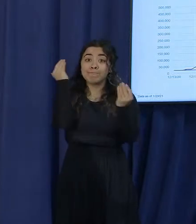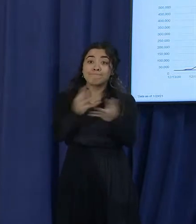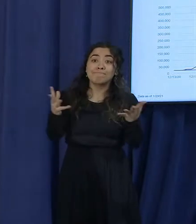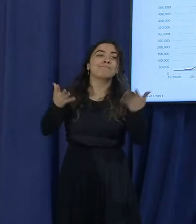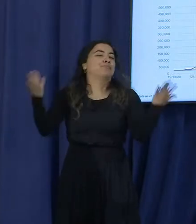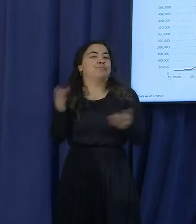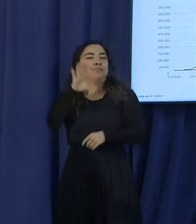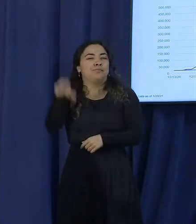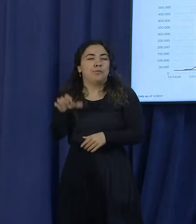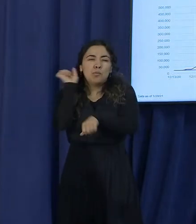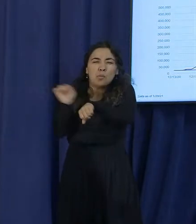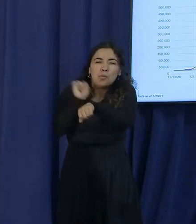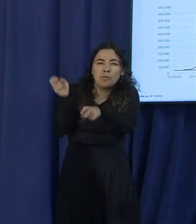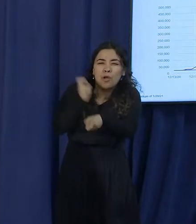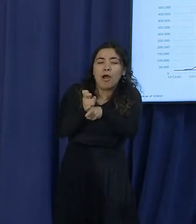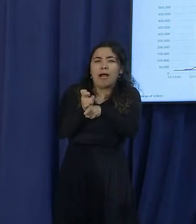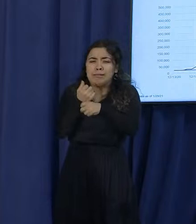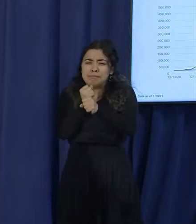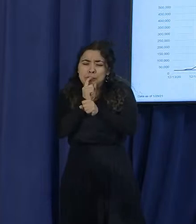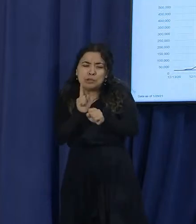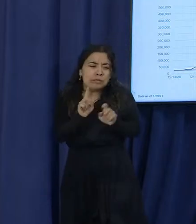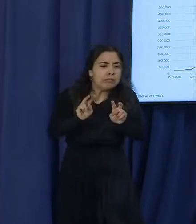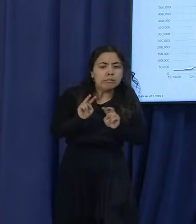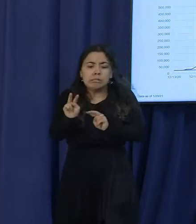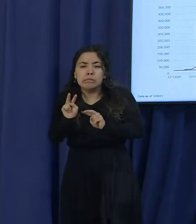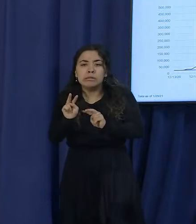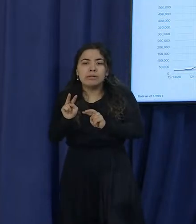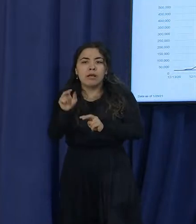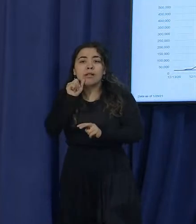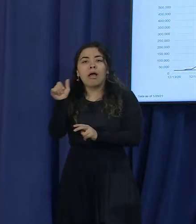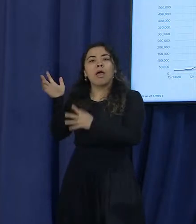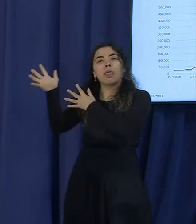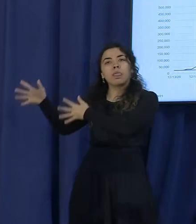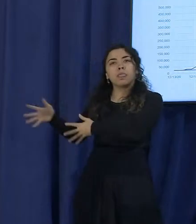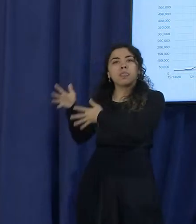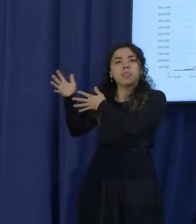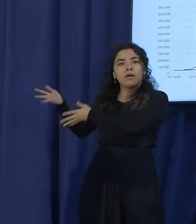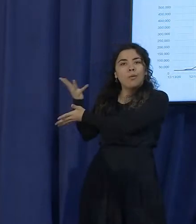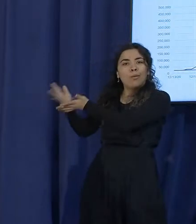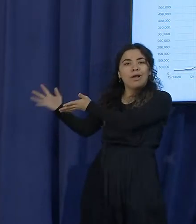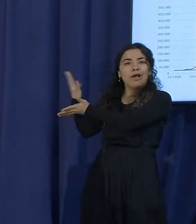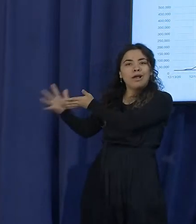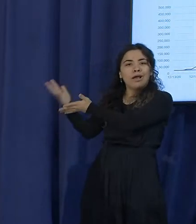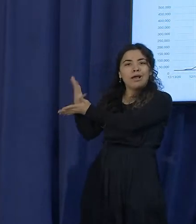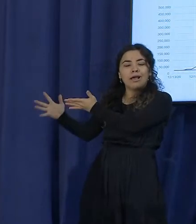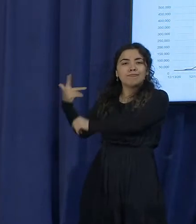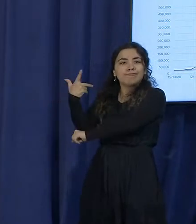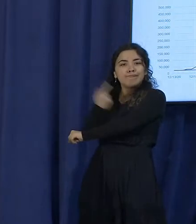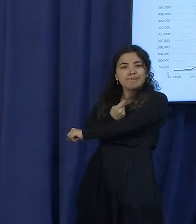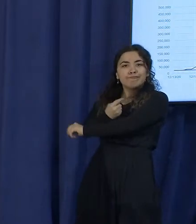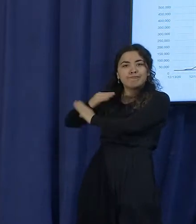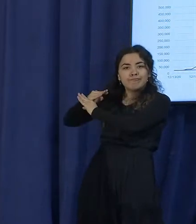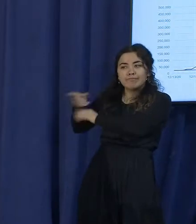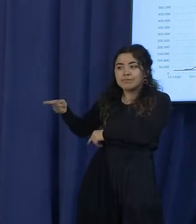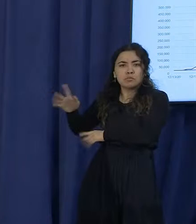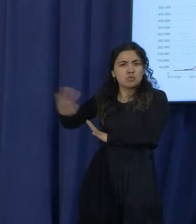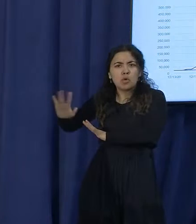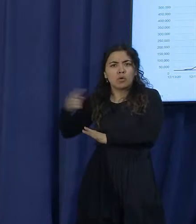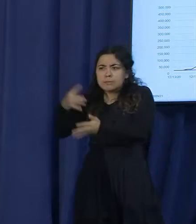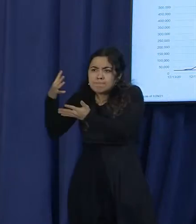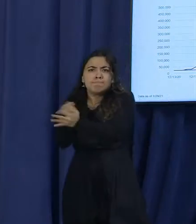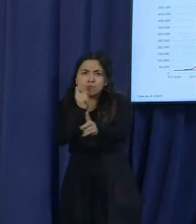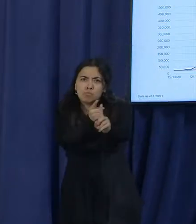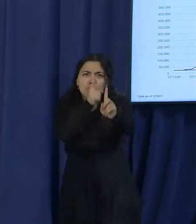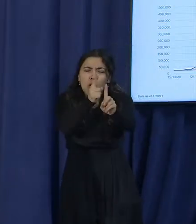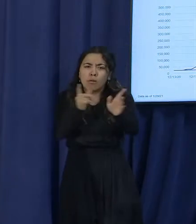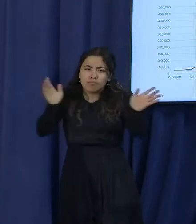to ensure that there is not allocated vaccine sitting on the shelf at the federal level, sitting in our warehouses here. We've set a